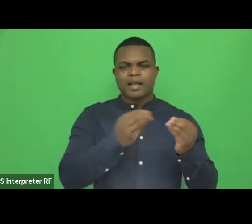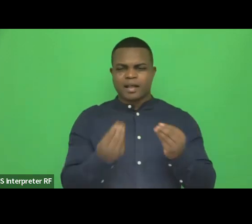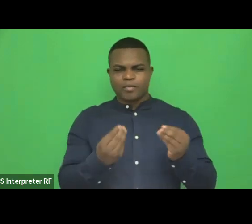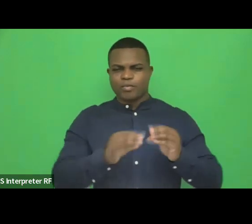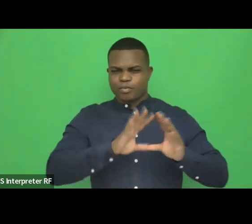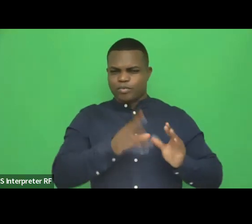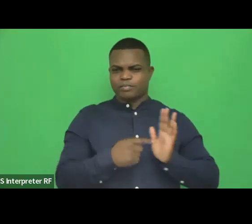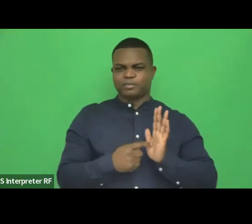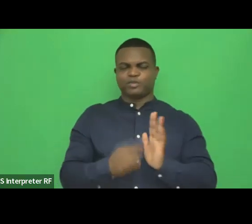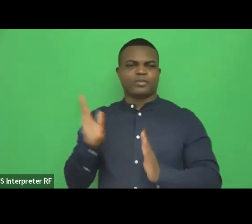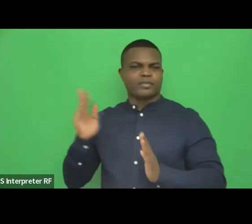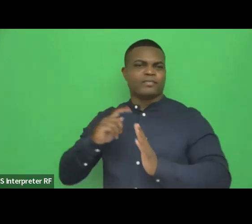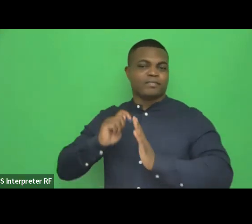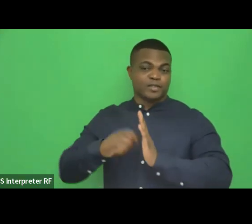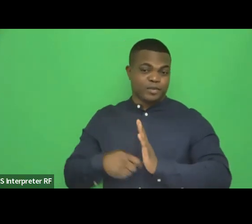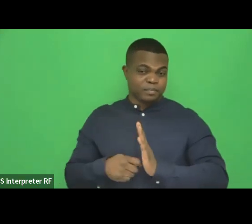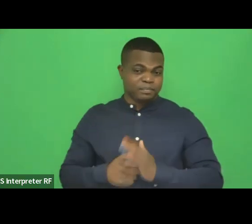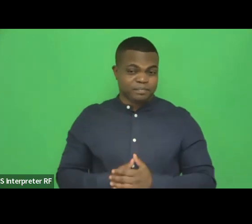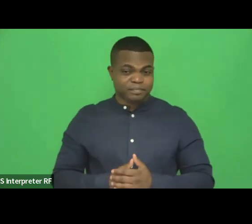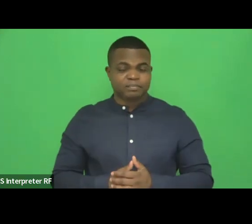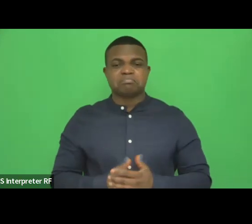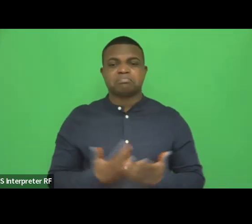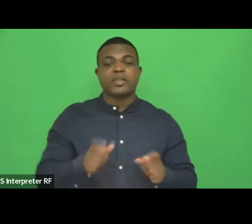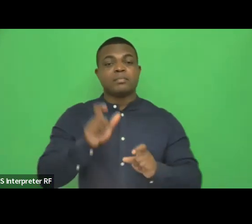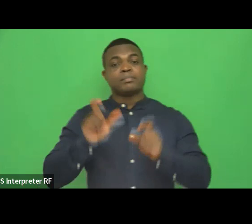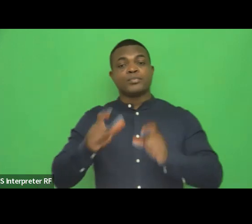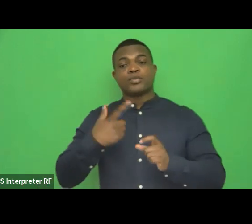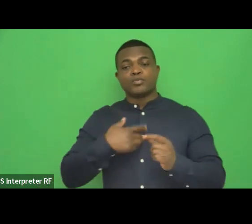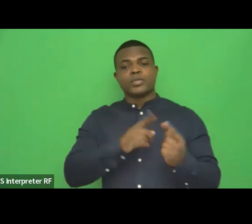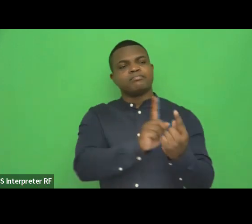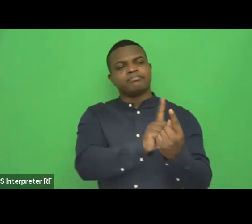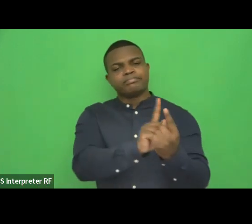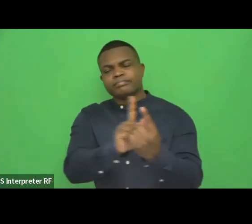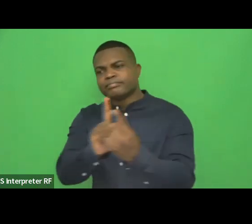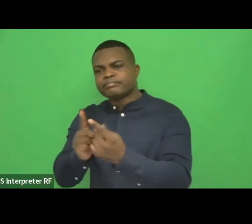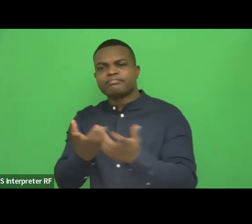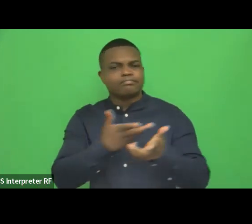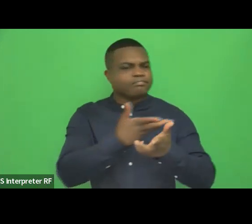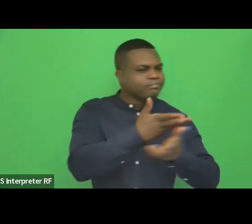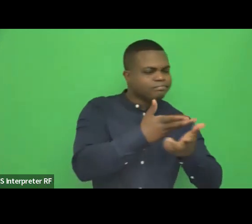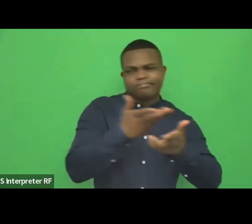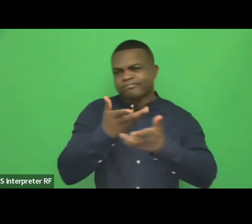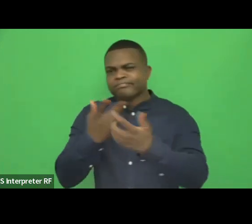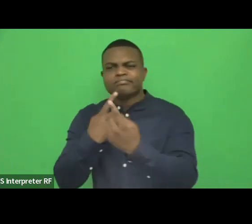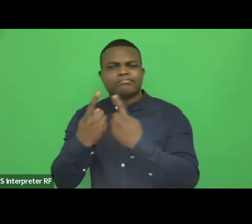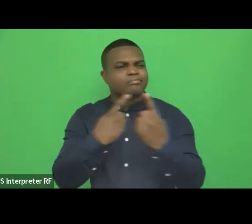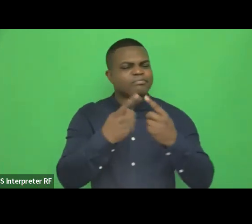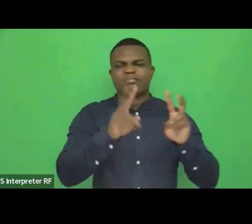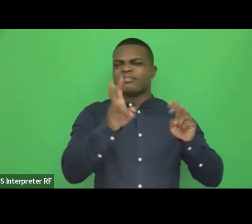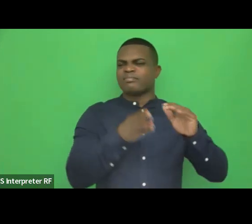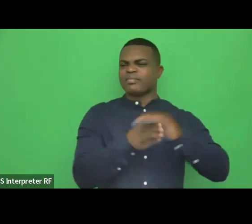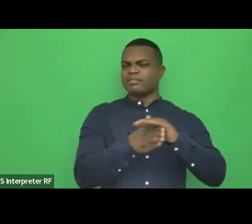they kind of think just about people who are blind, and of course that's very important. But we know, of course, that people